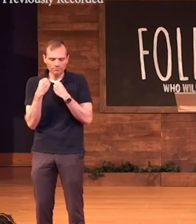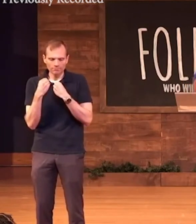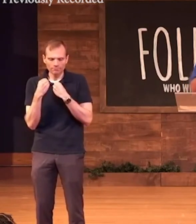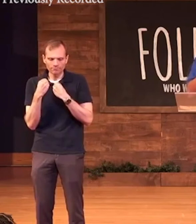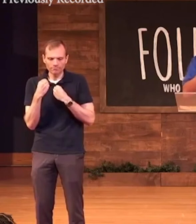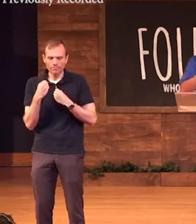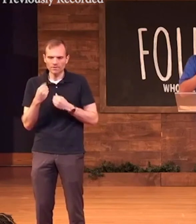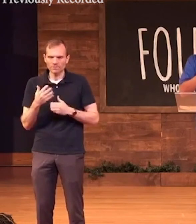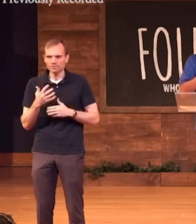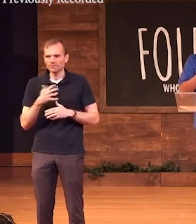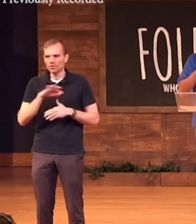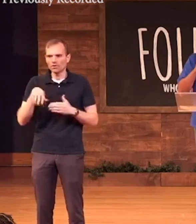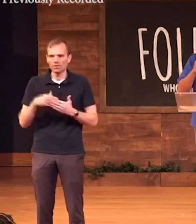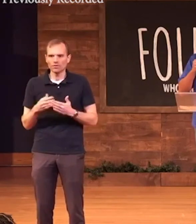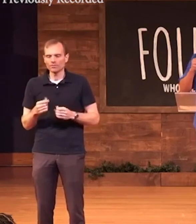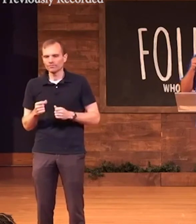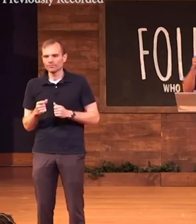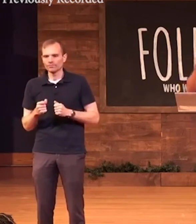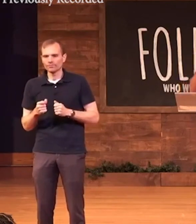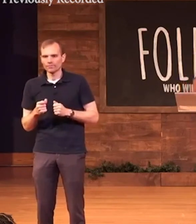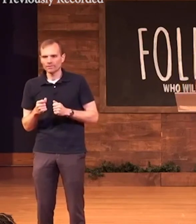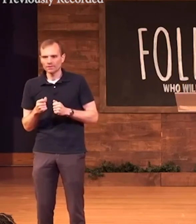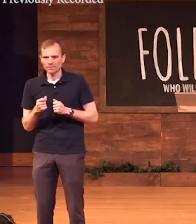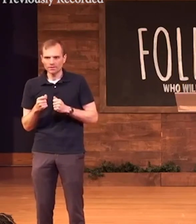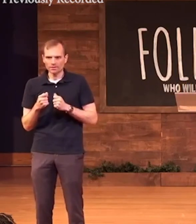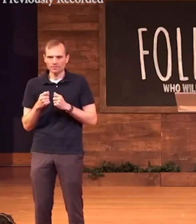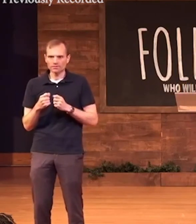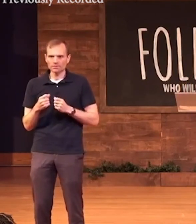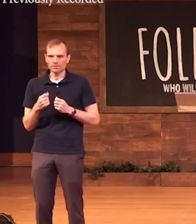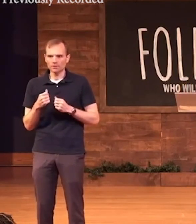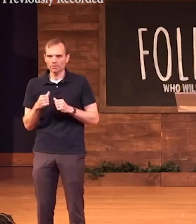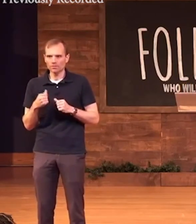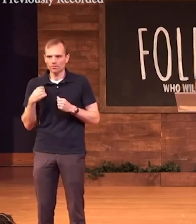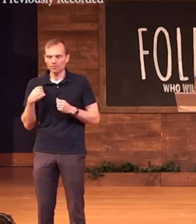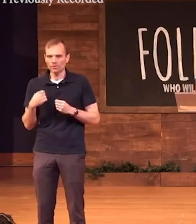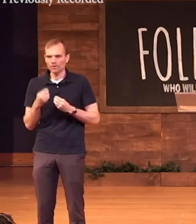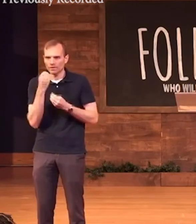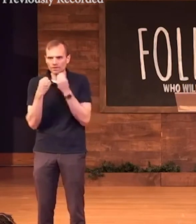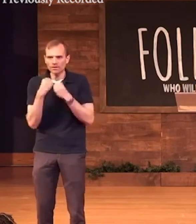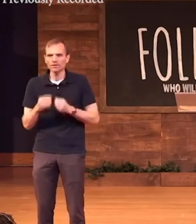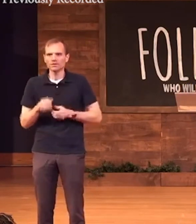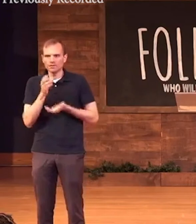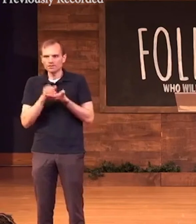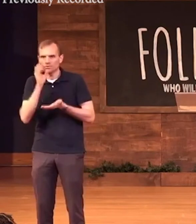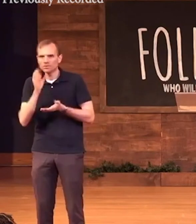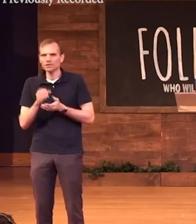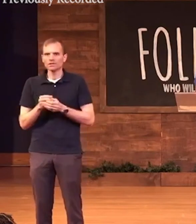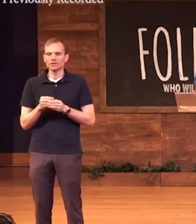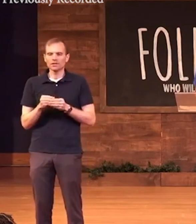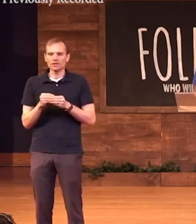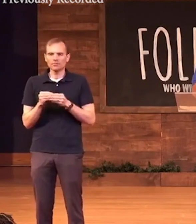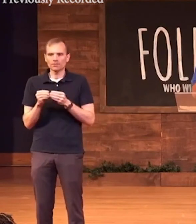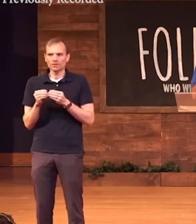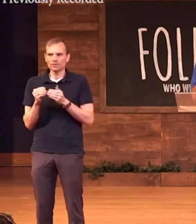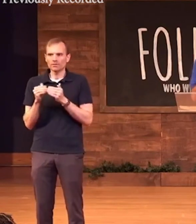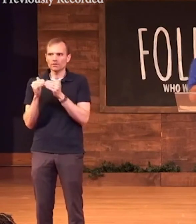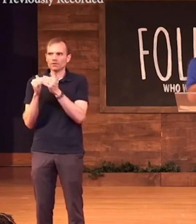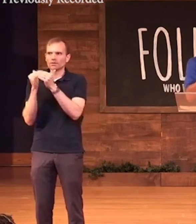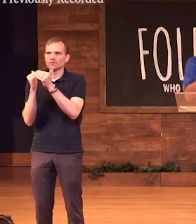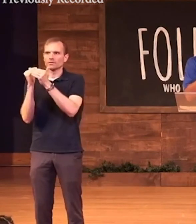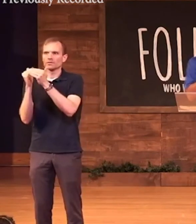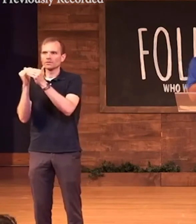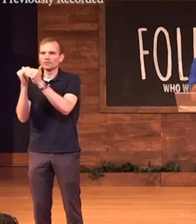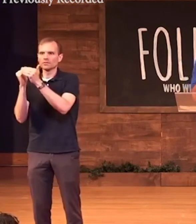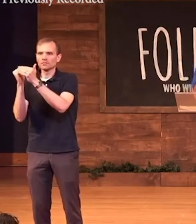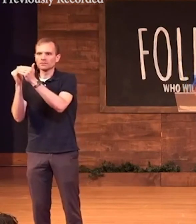drink, and to even take it further, every thought we think, will become a little more of him